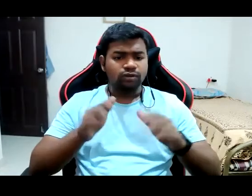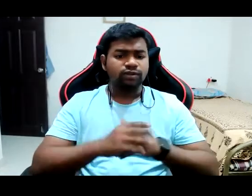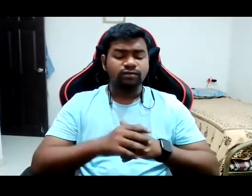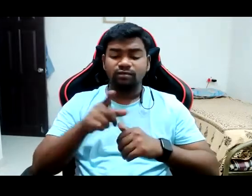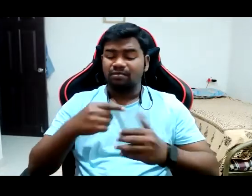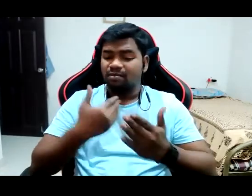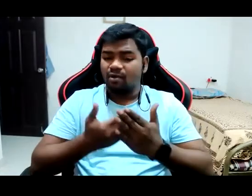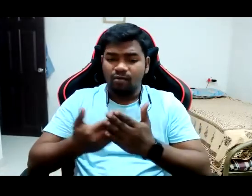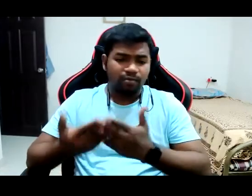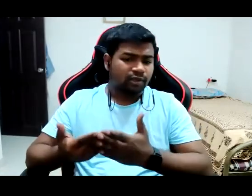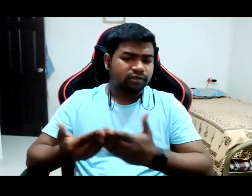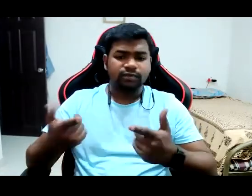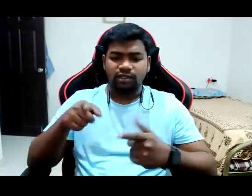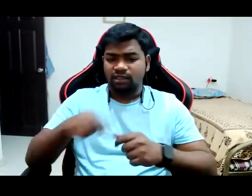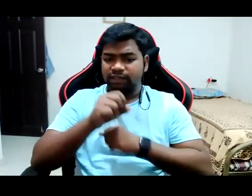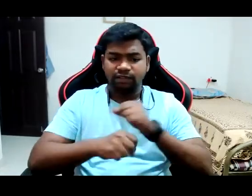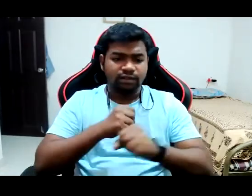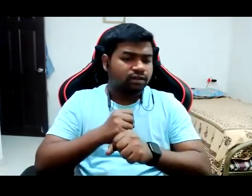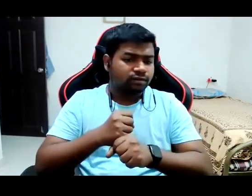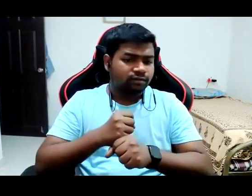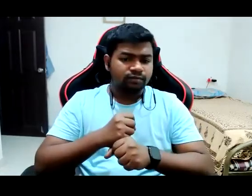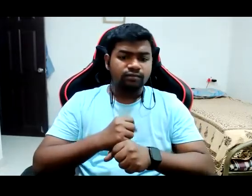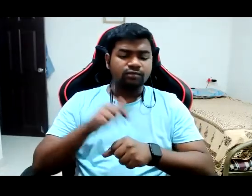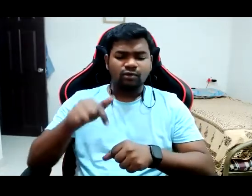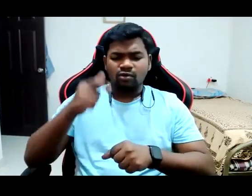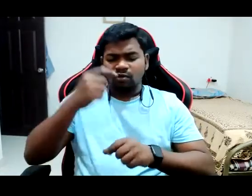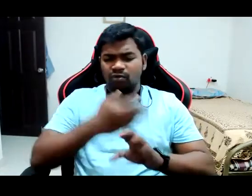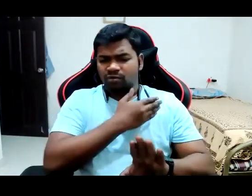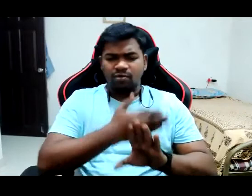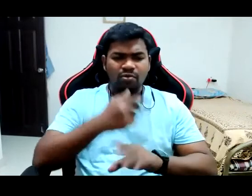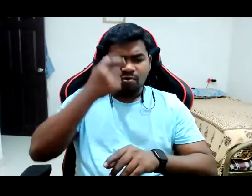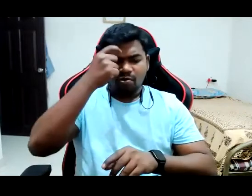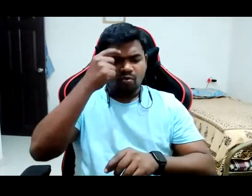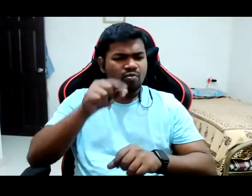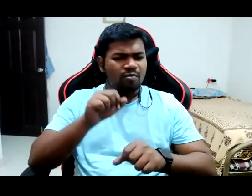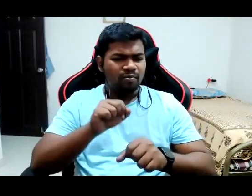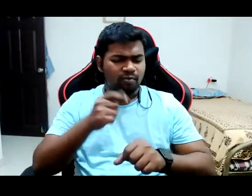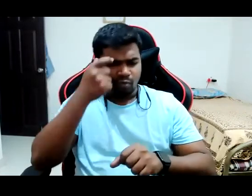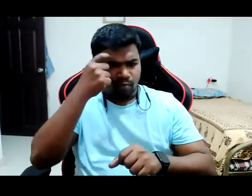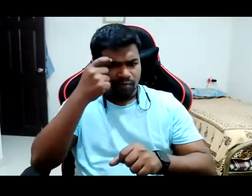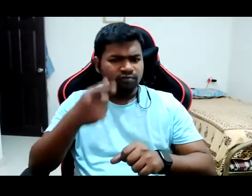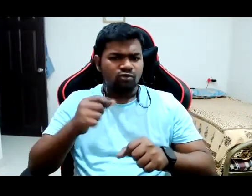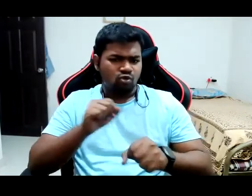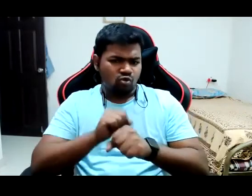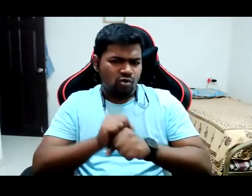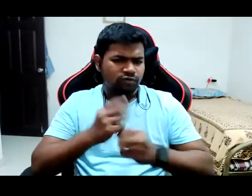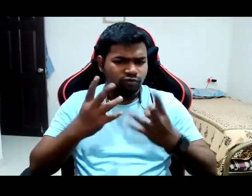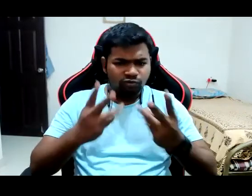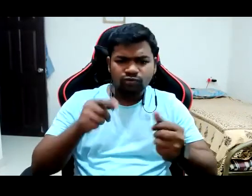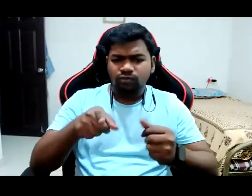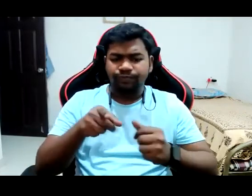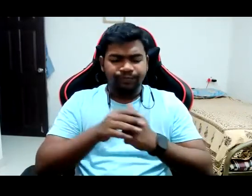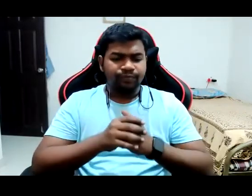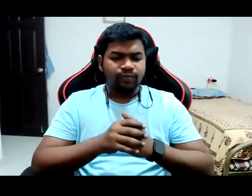participants this year to really try and figure out, okay, what problem statements do they want to work on that kind of are related to one of these